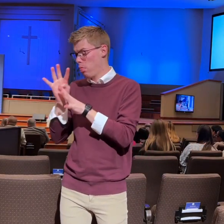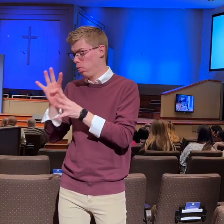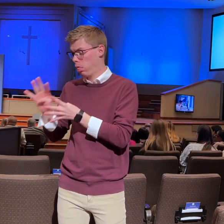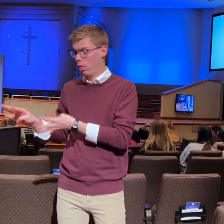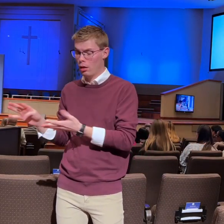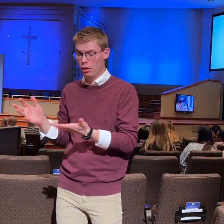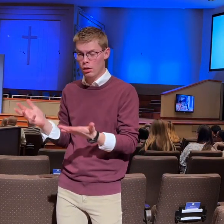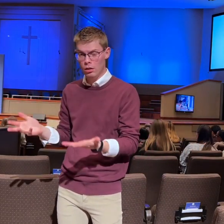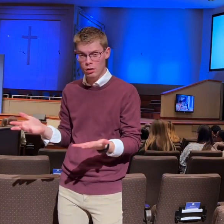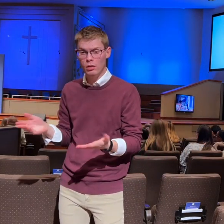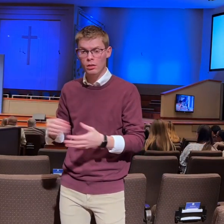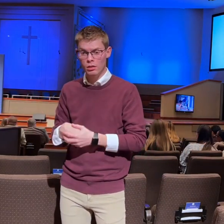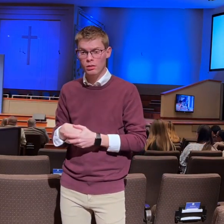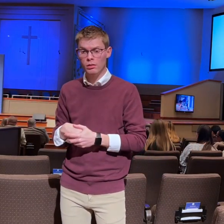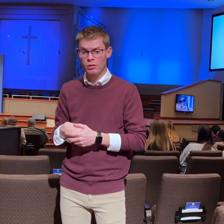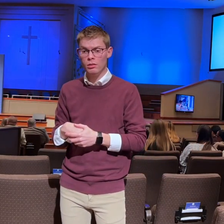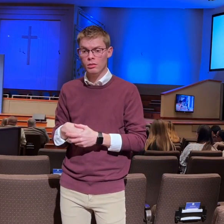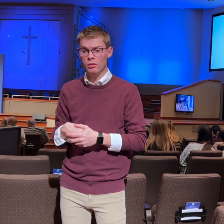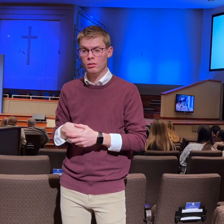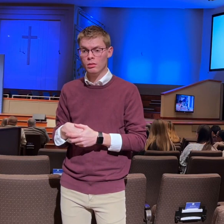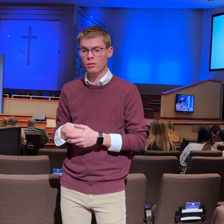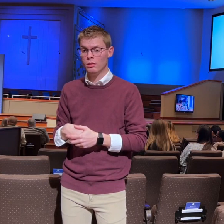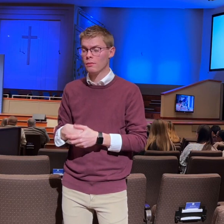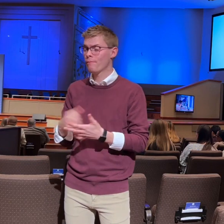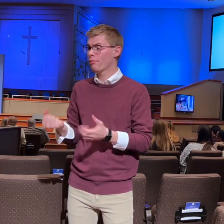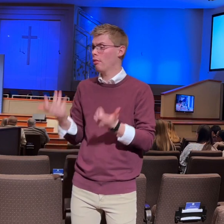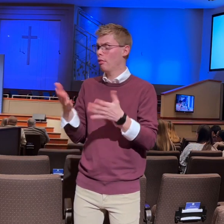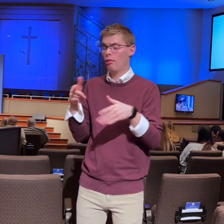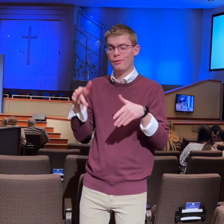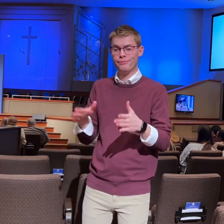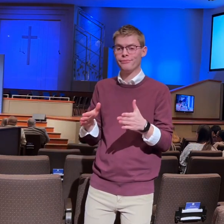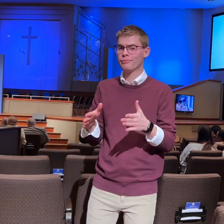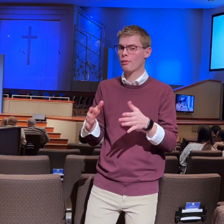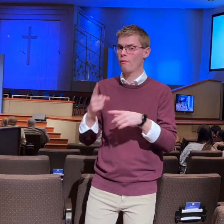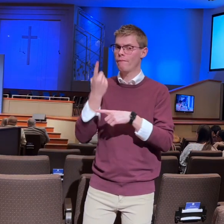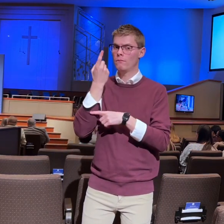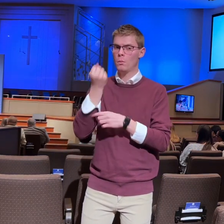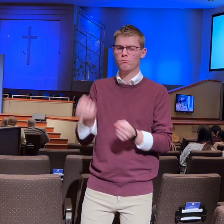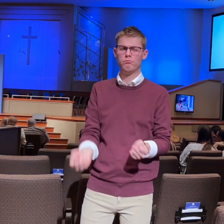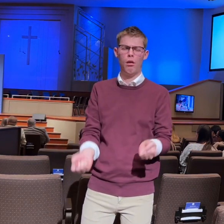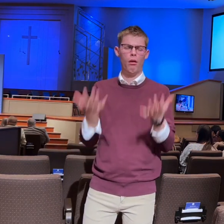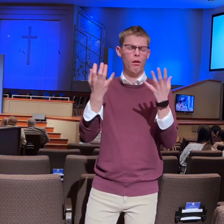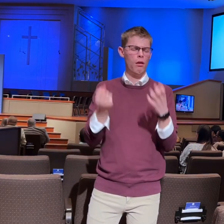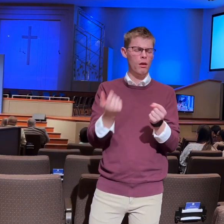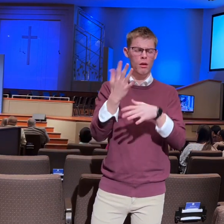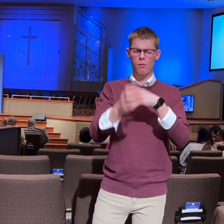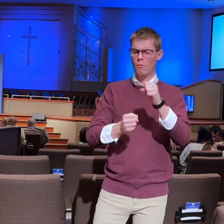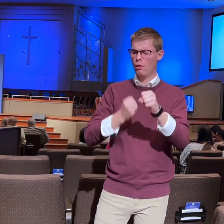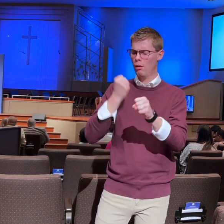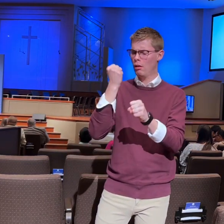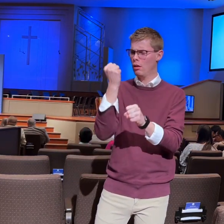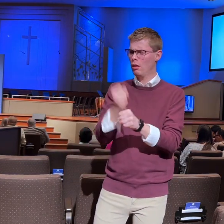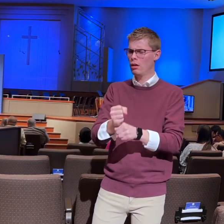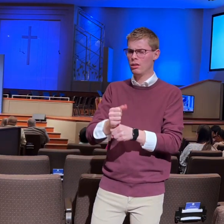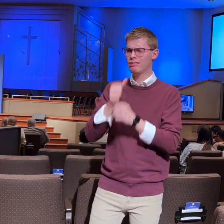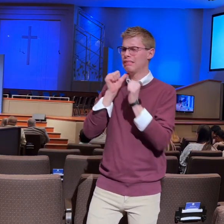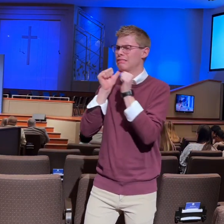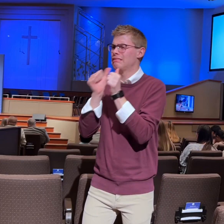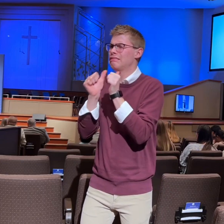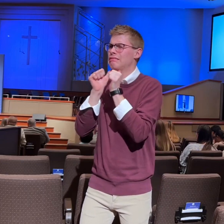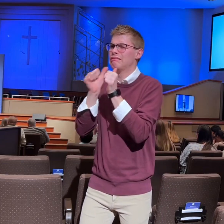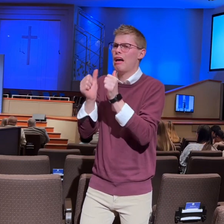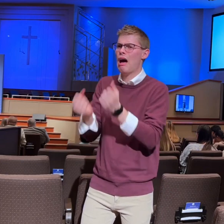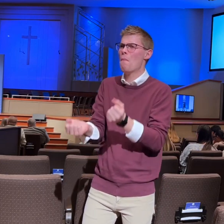The apostasy has been well underway in the United Methodist Church for many years since they have denied so many major